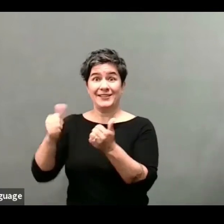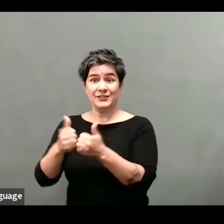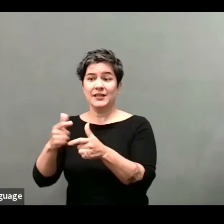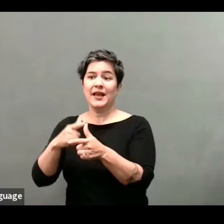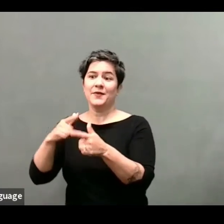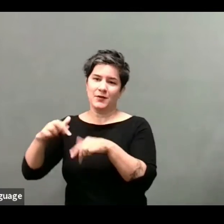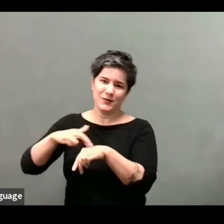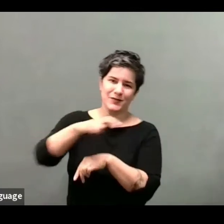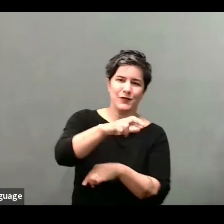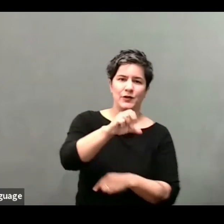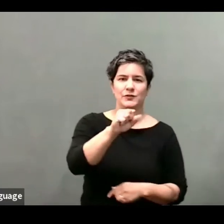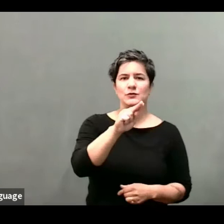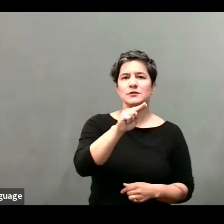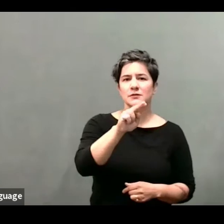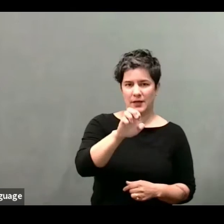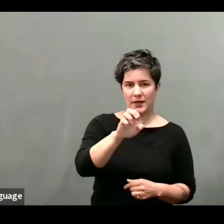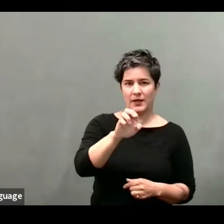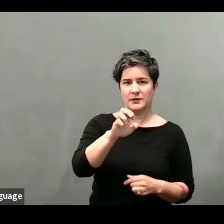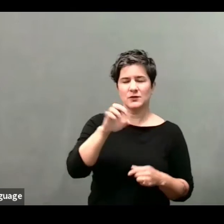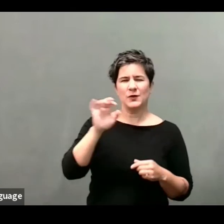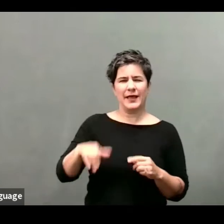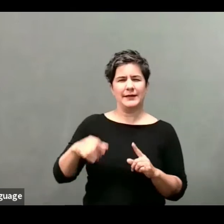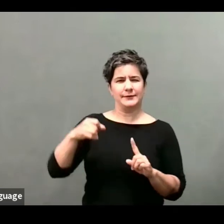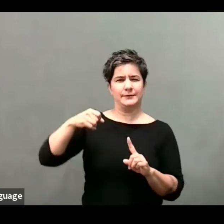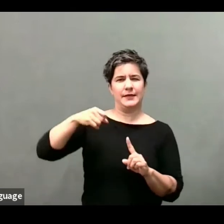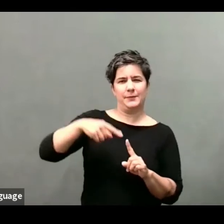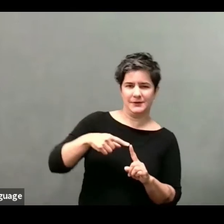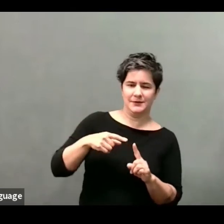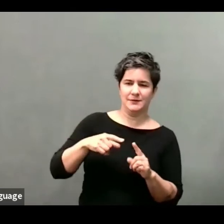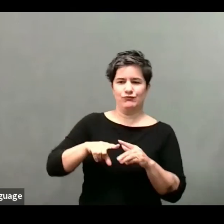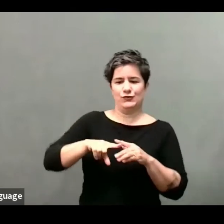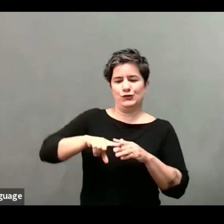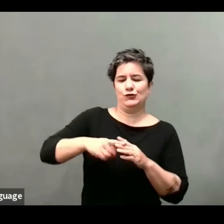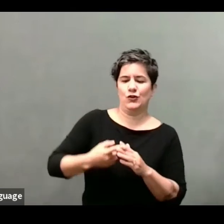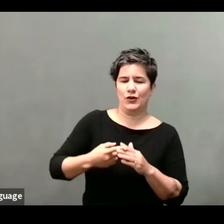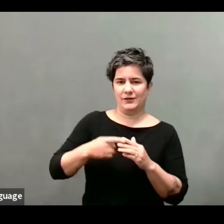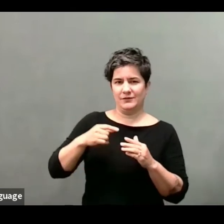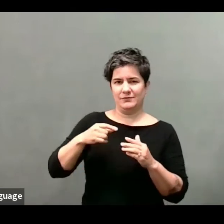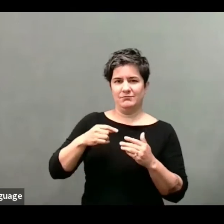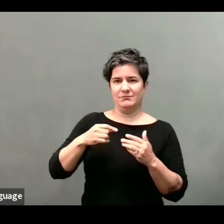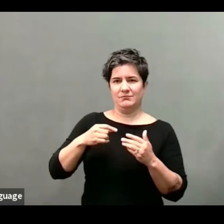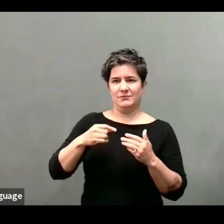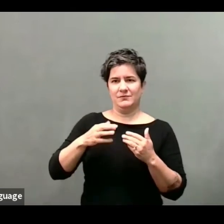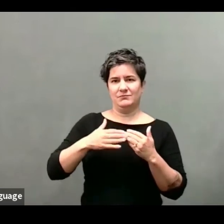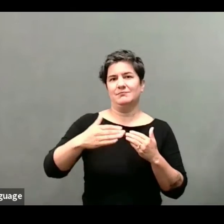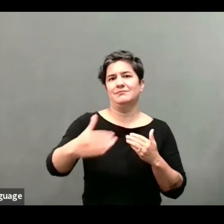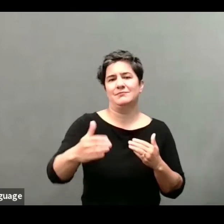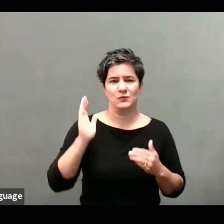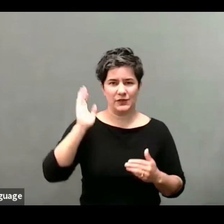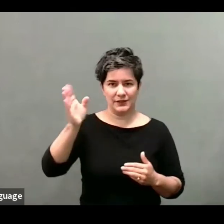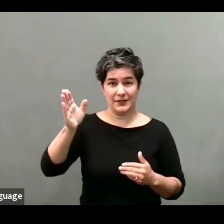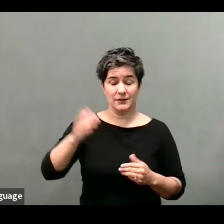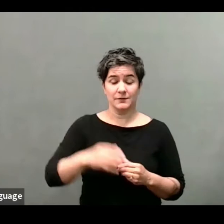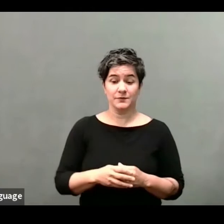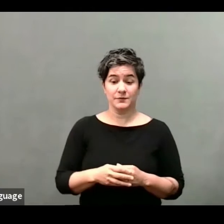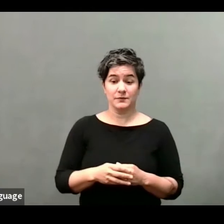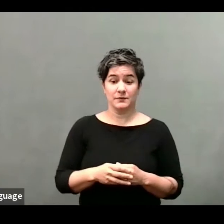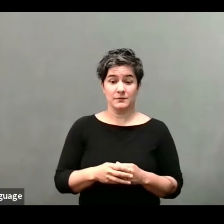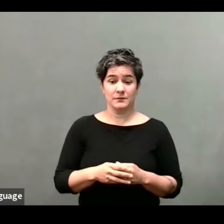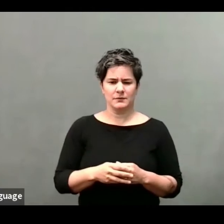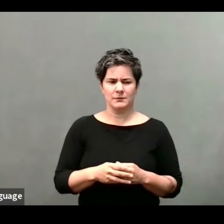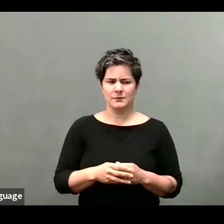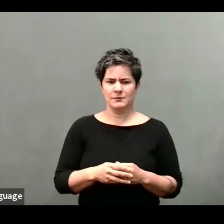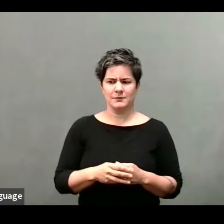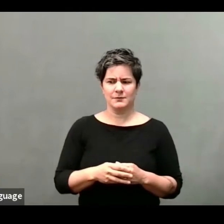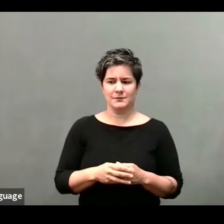that's really the impetus for most of the rest of this presentation, which is I don't expect to